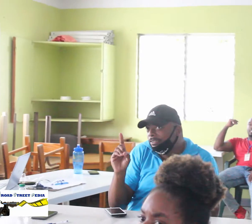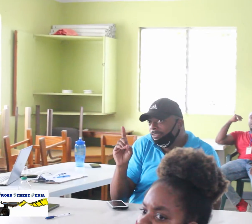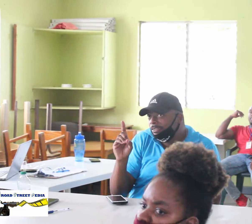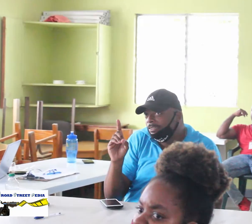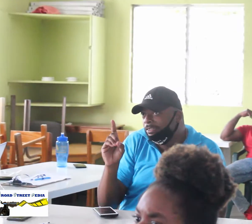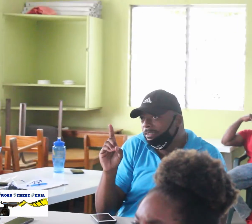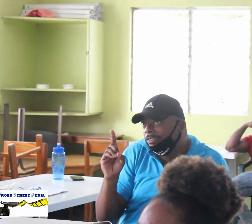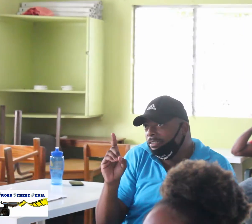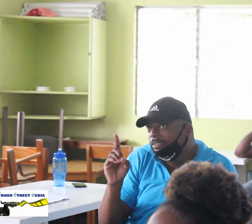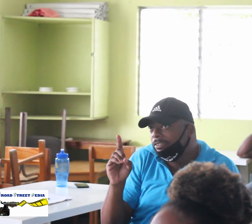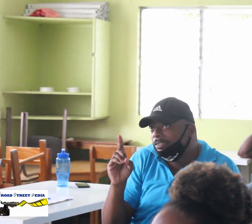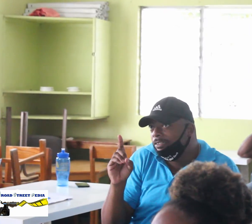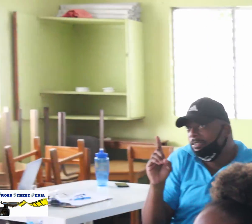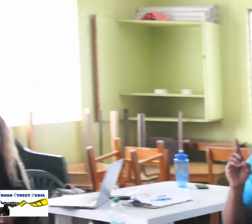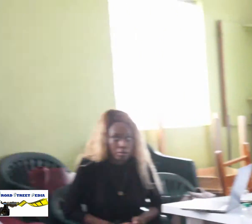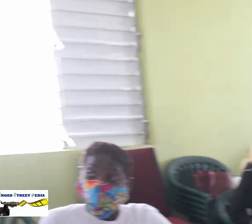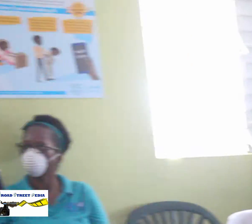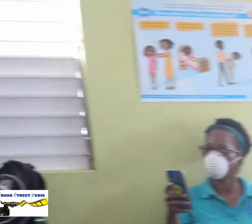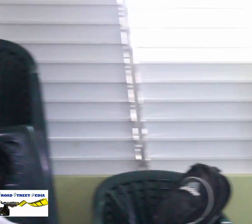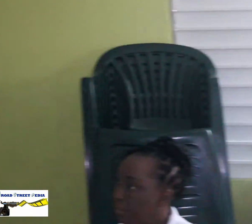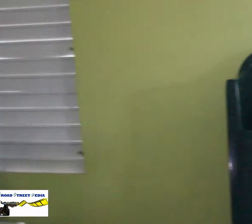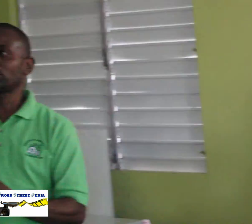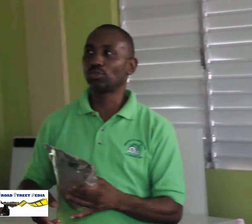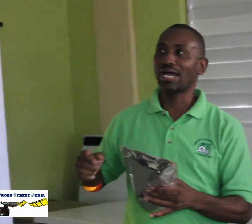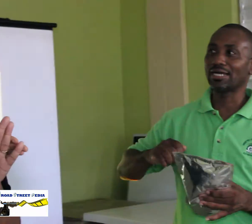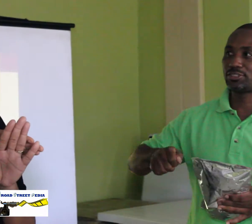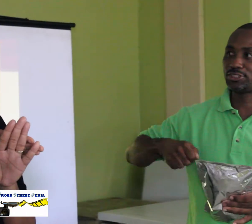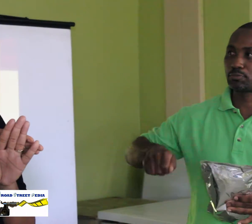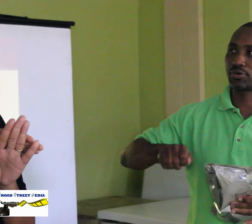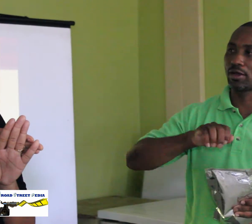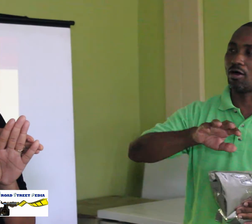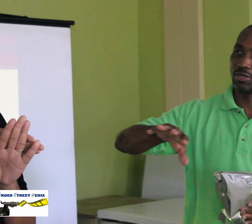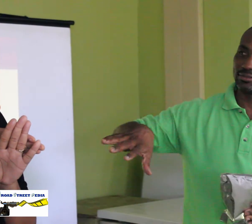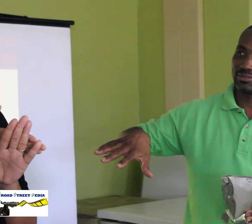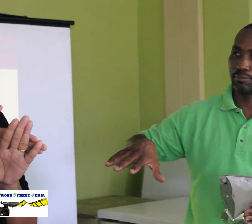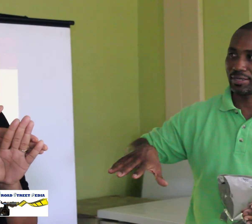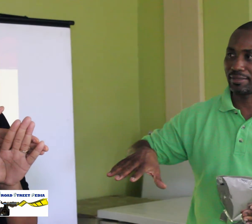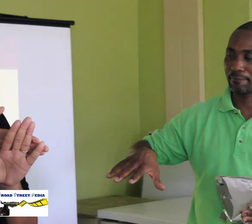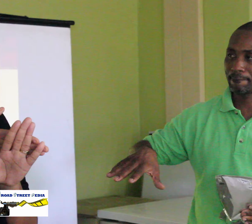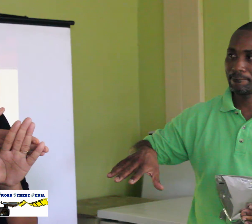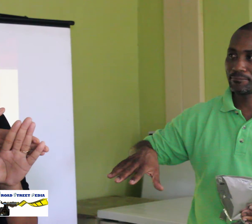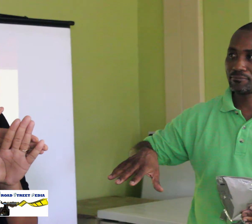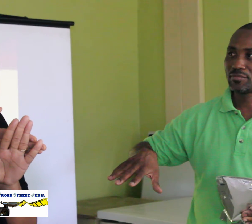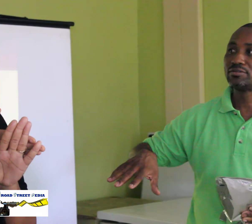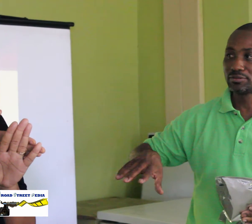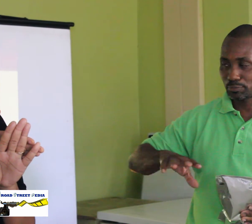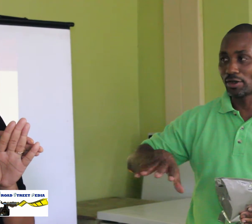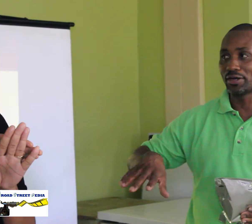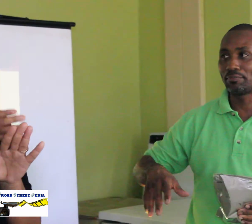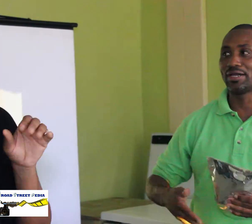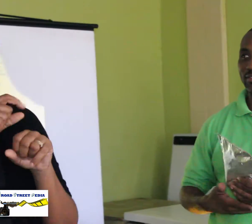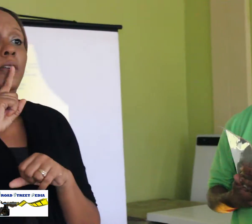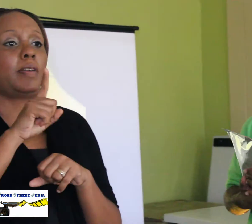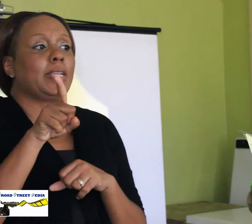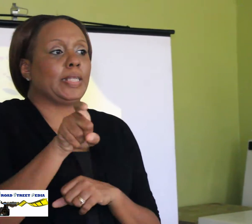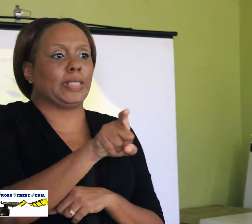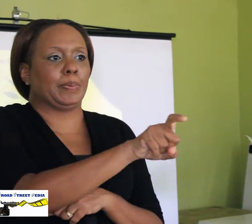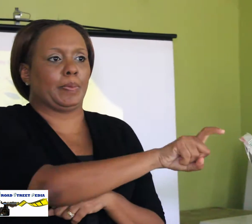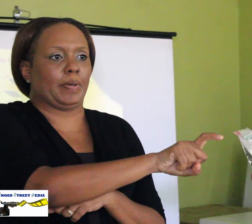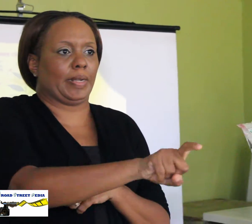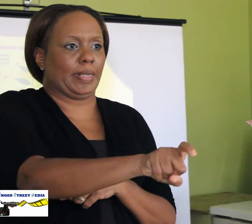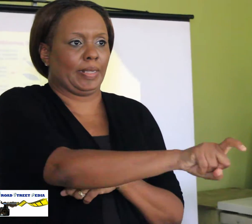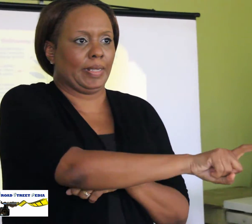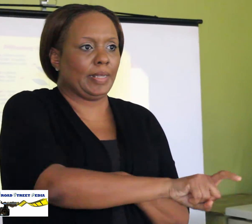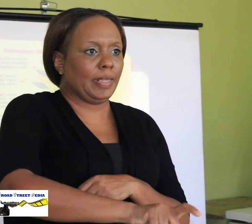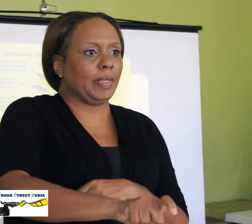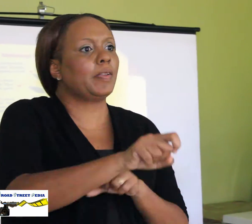you plant, right? Alright, this is what we call a foliar feed. So you can actually spray on the plant. Spray on. Spray on. This one is a foliar